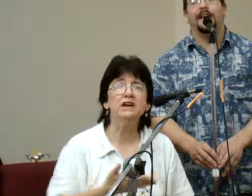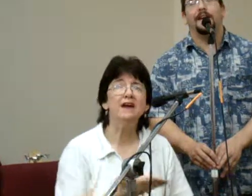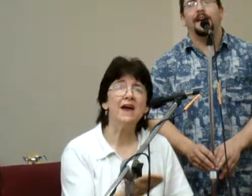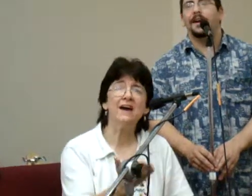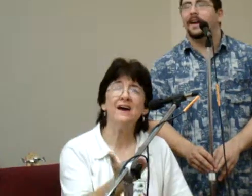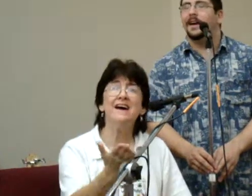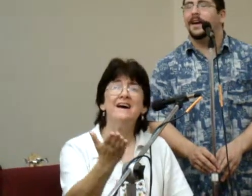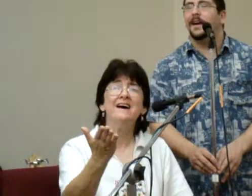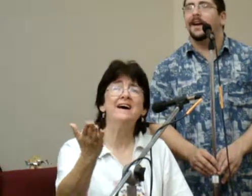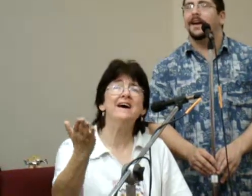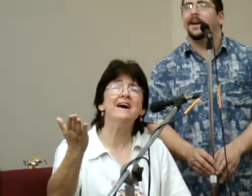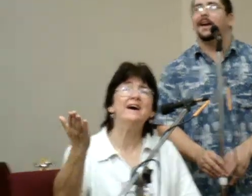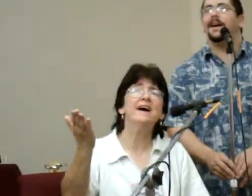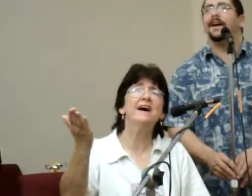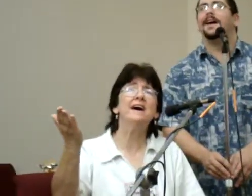the